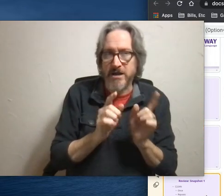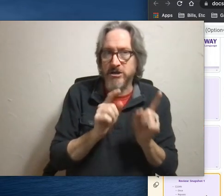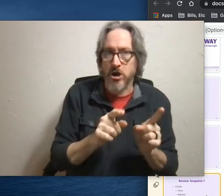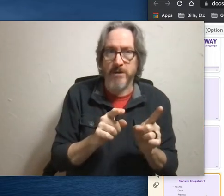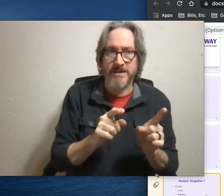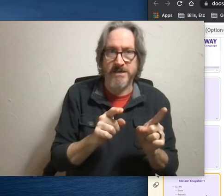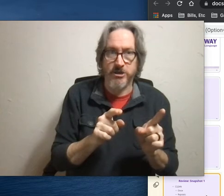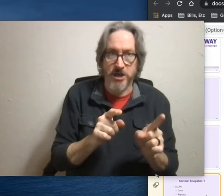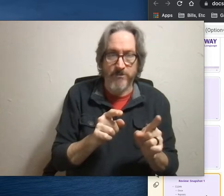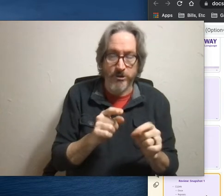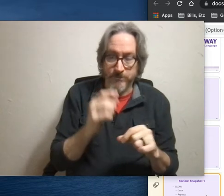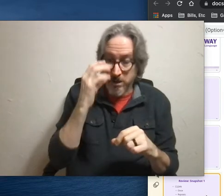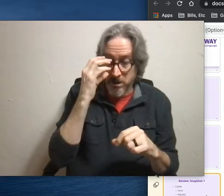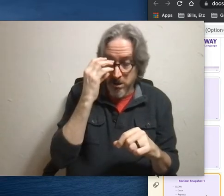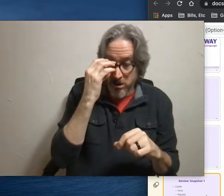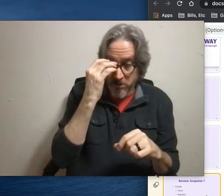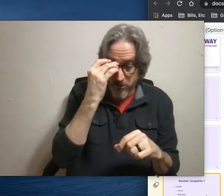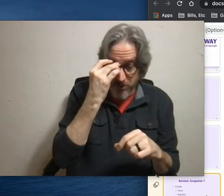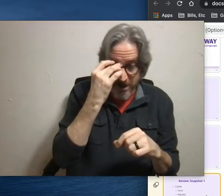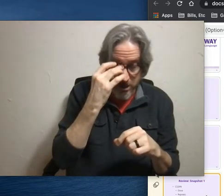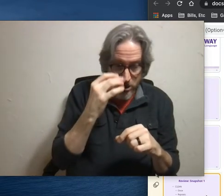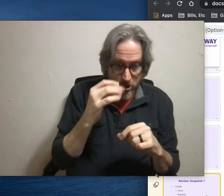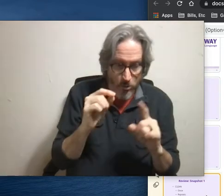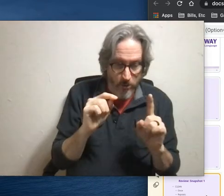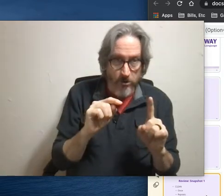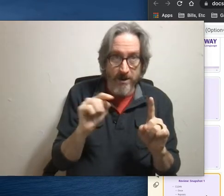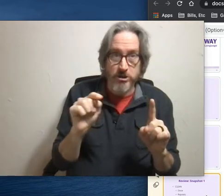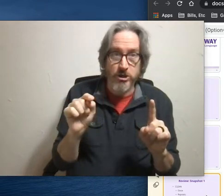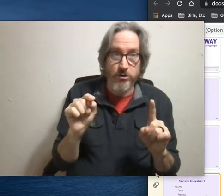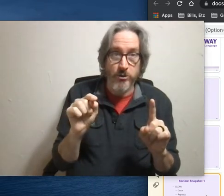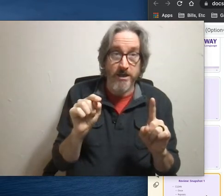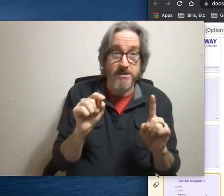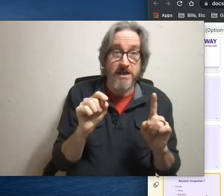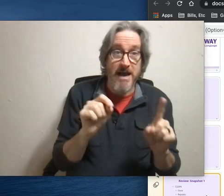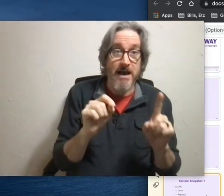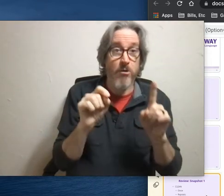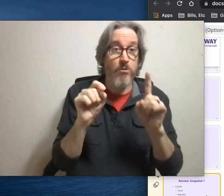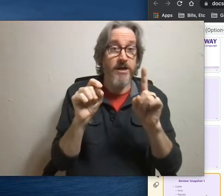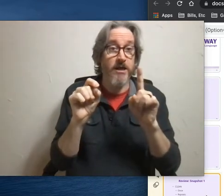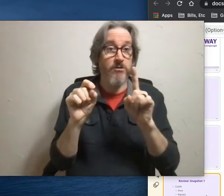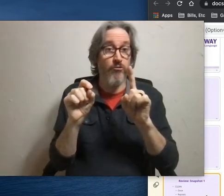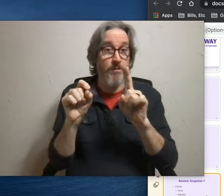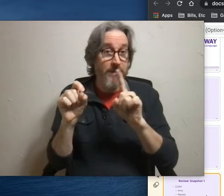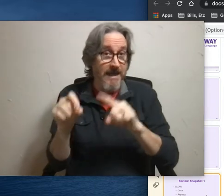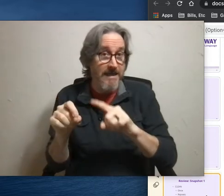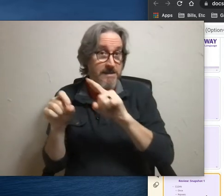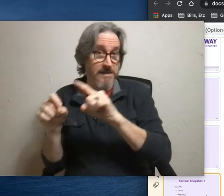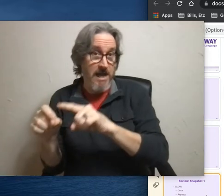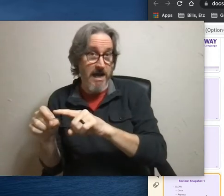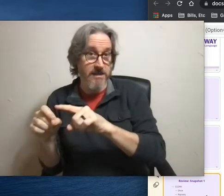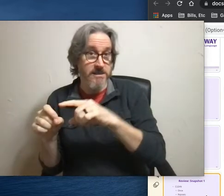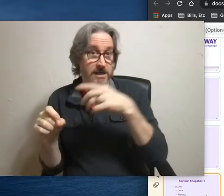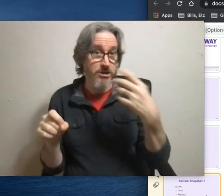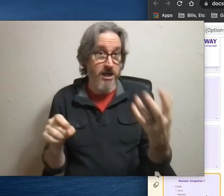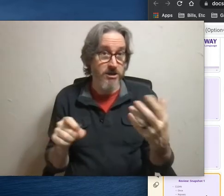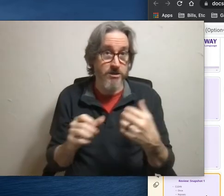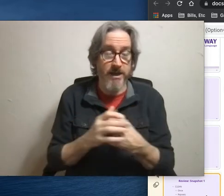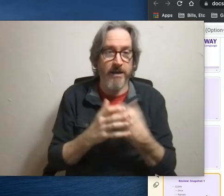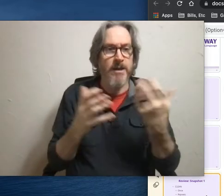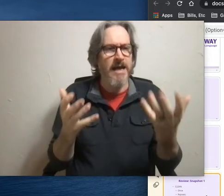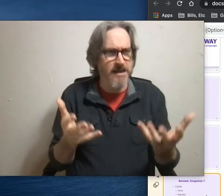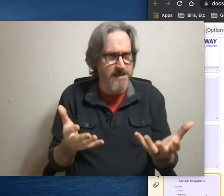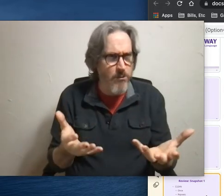They're not going to talk about this in the chapter, but what they're about to show you is how we can repeat signs and